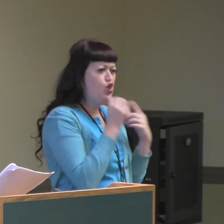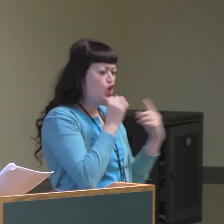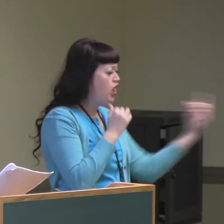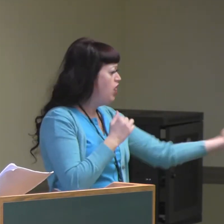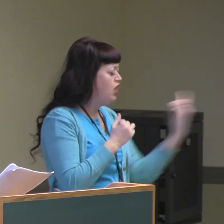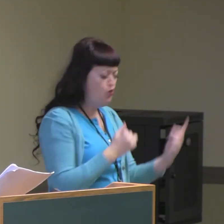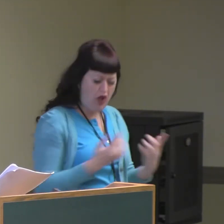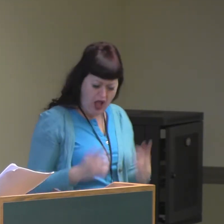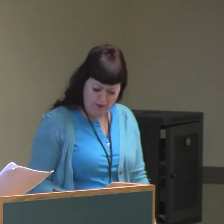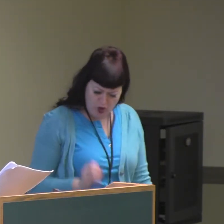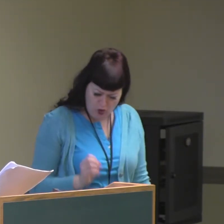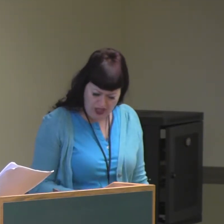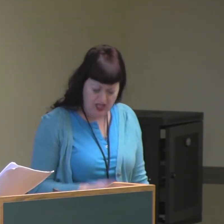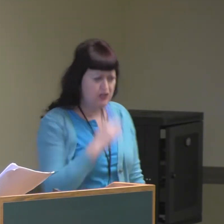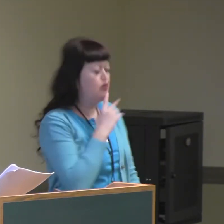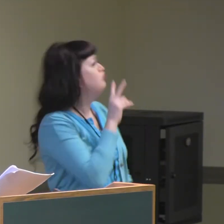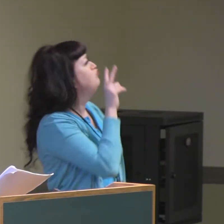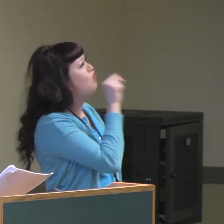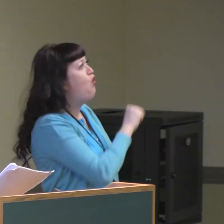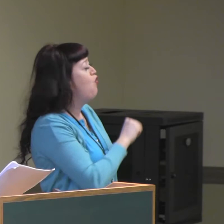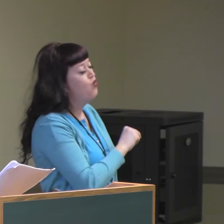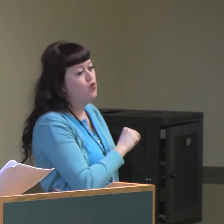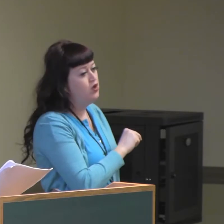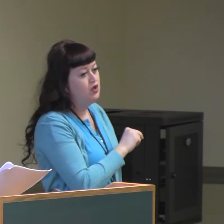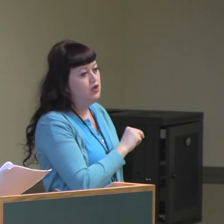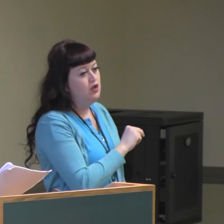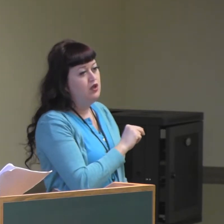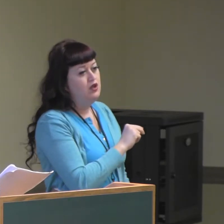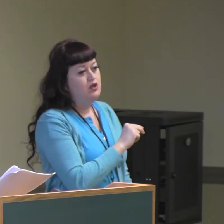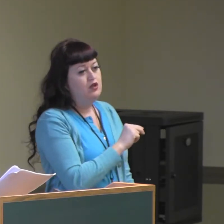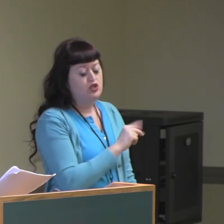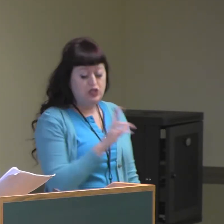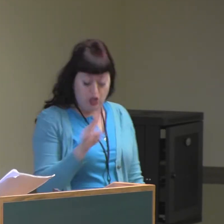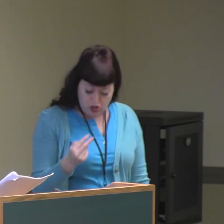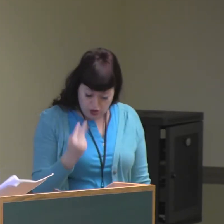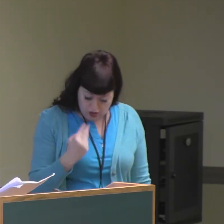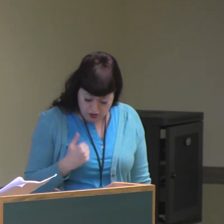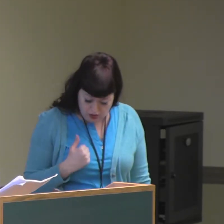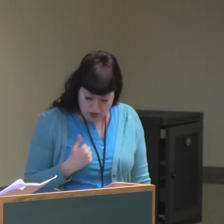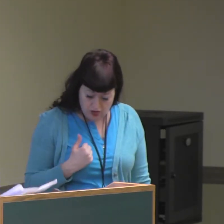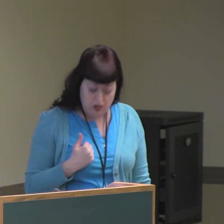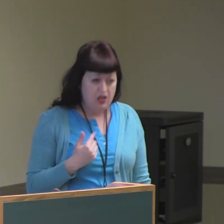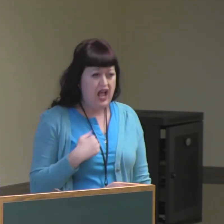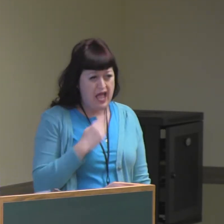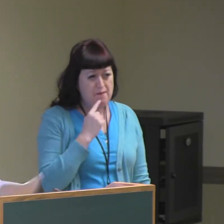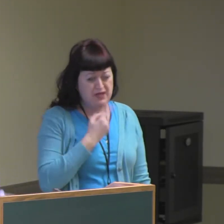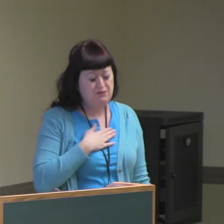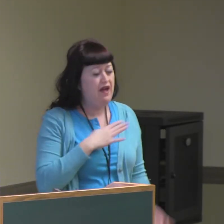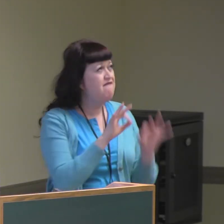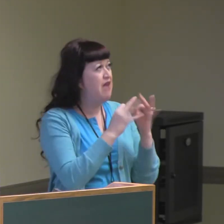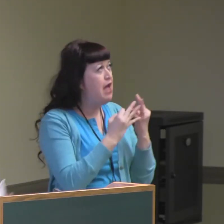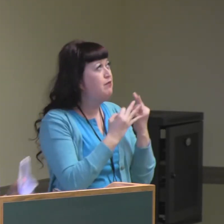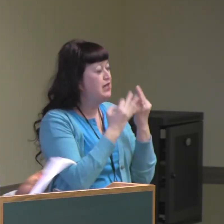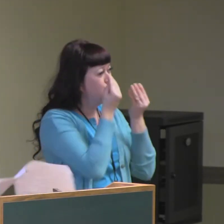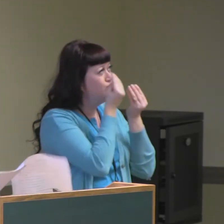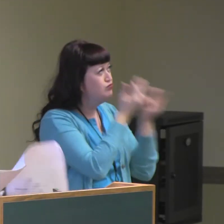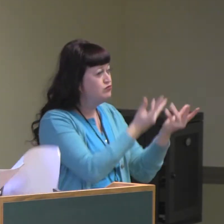happened, are you okay? No, I replied. Become a, she asked. Because I miss my family, I